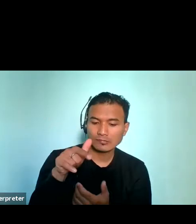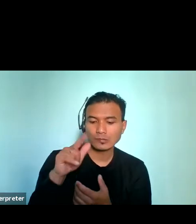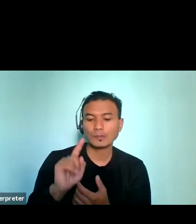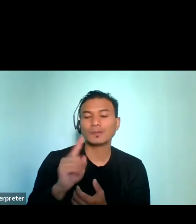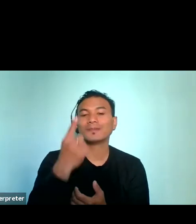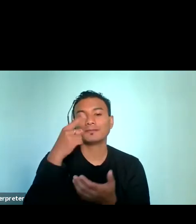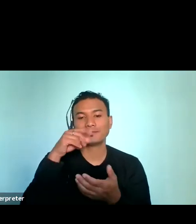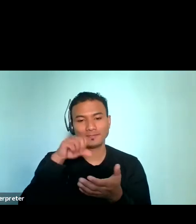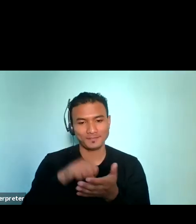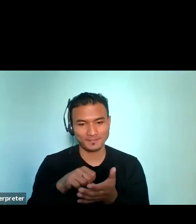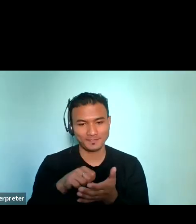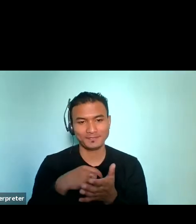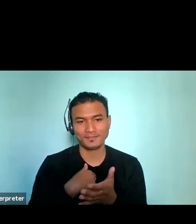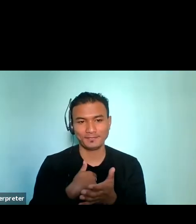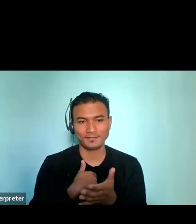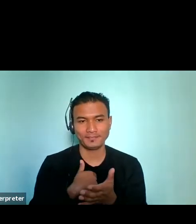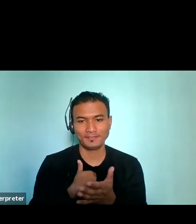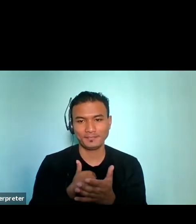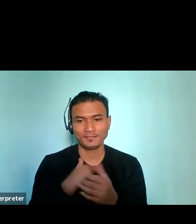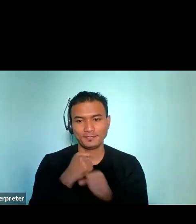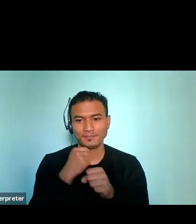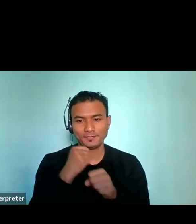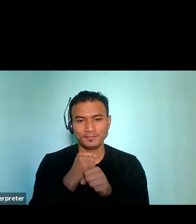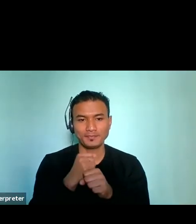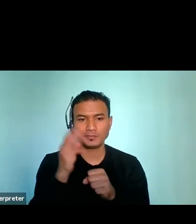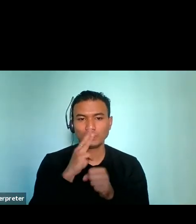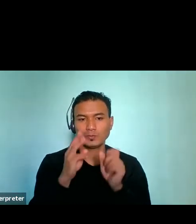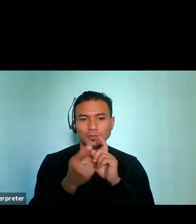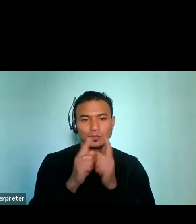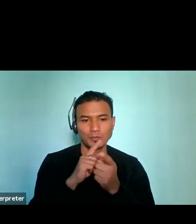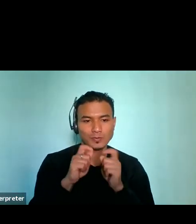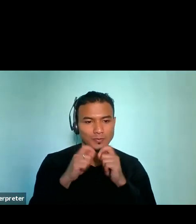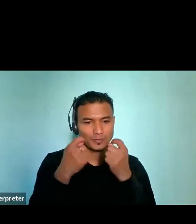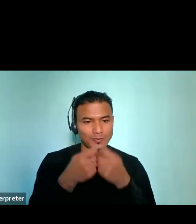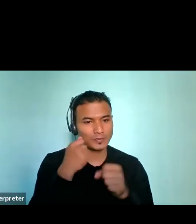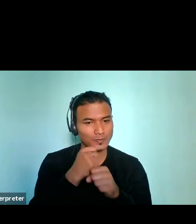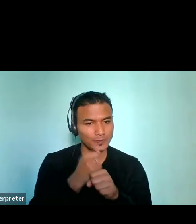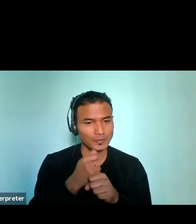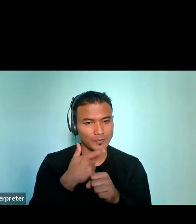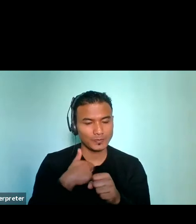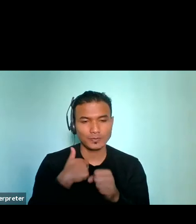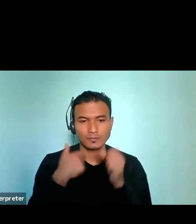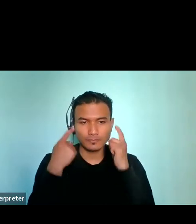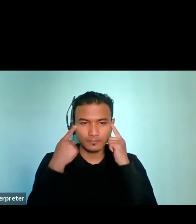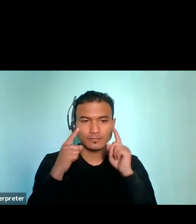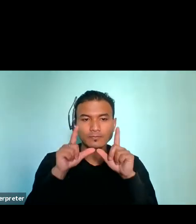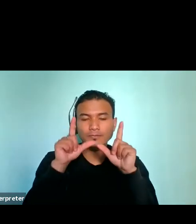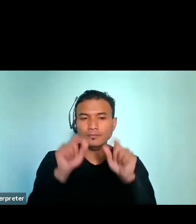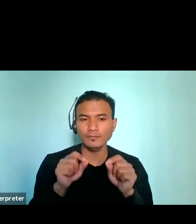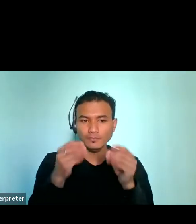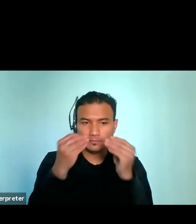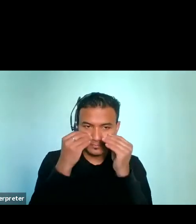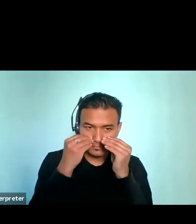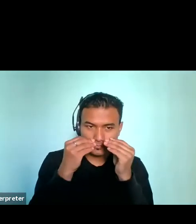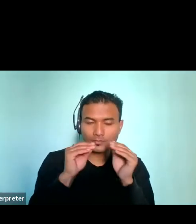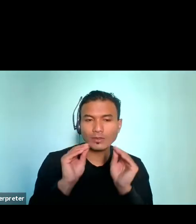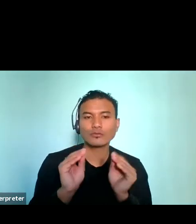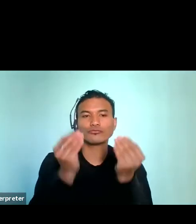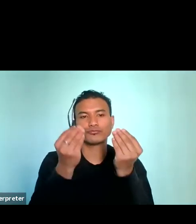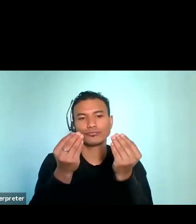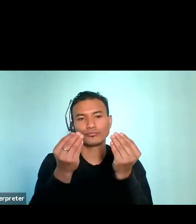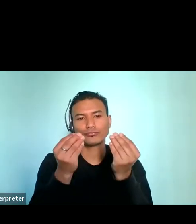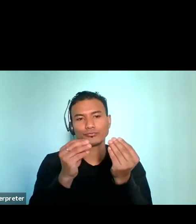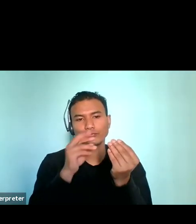time when Kapeng Foundation will work on climate change, and we are hoping to learn from the youth